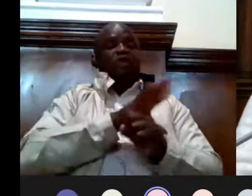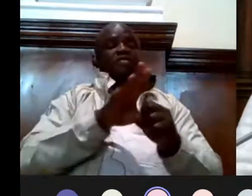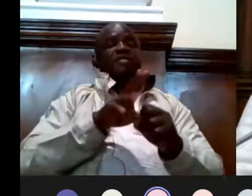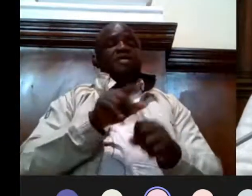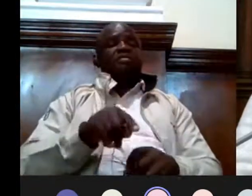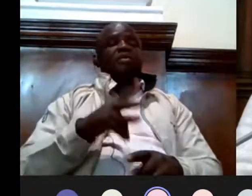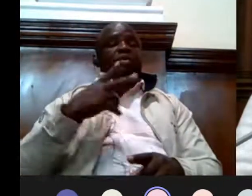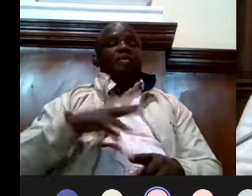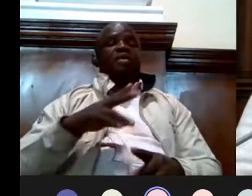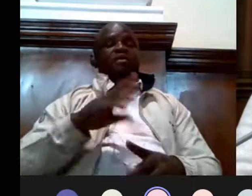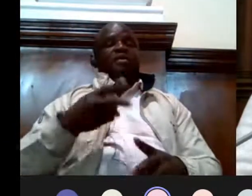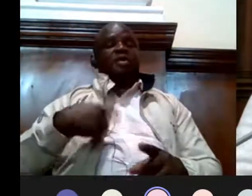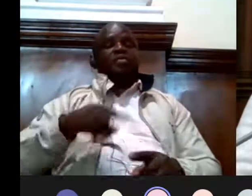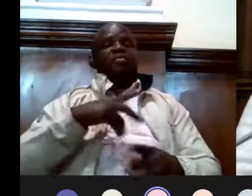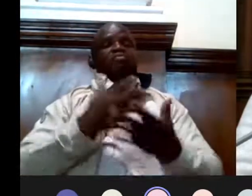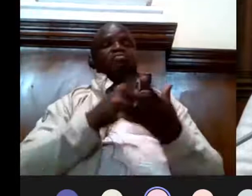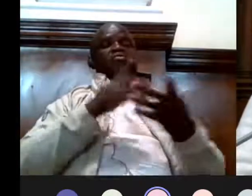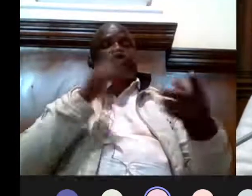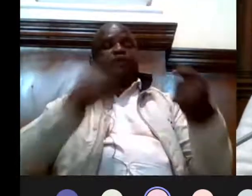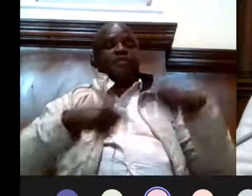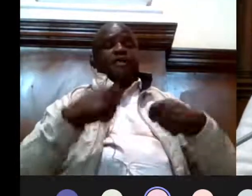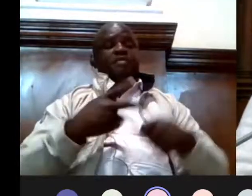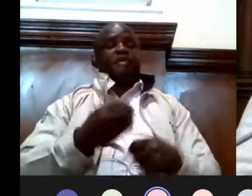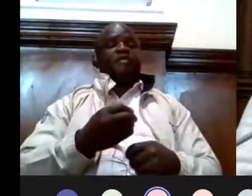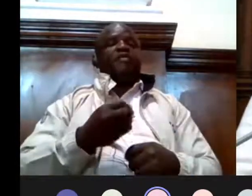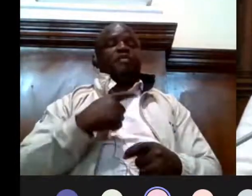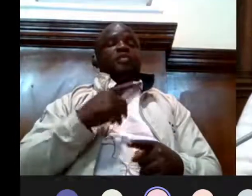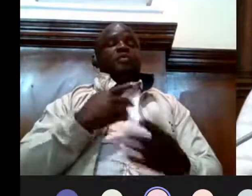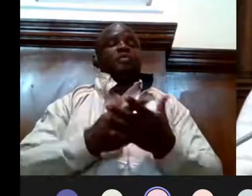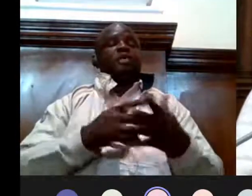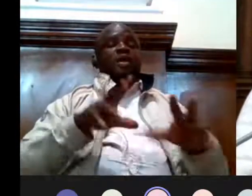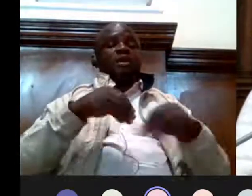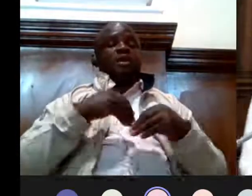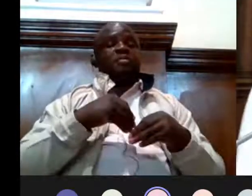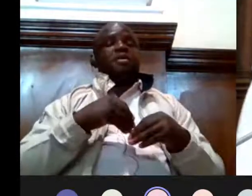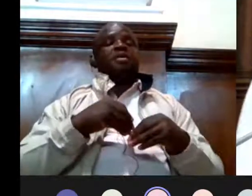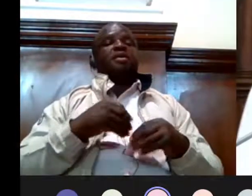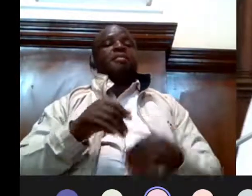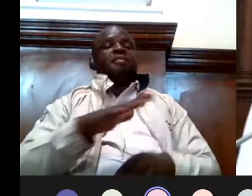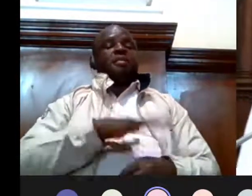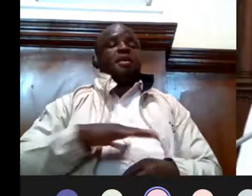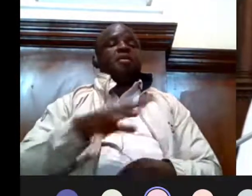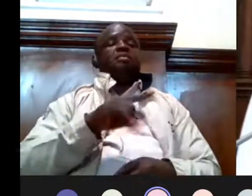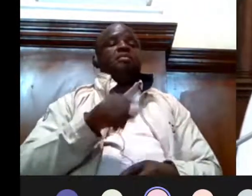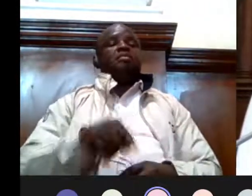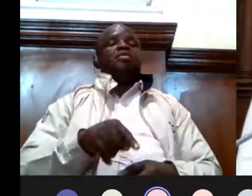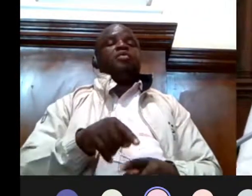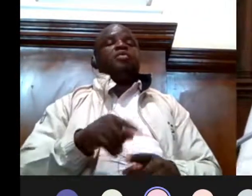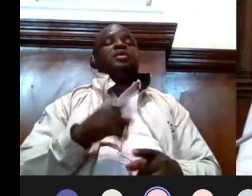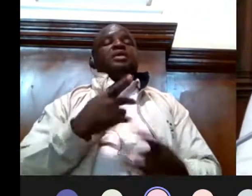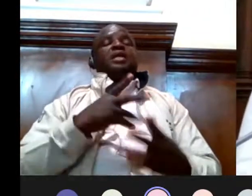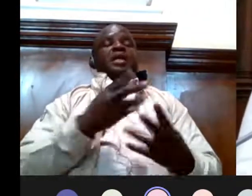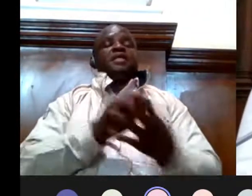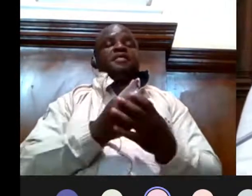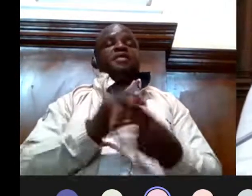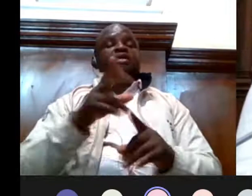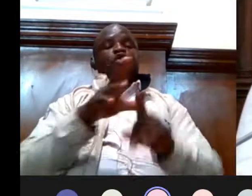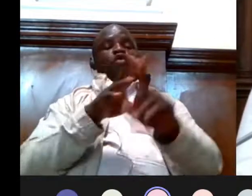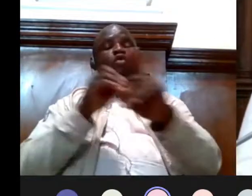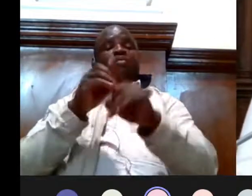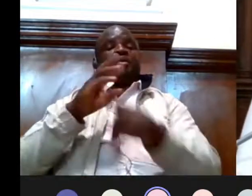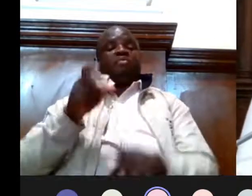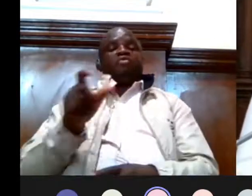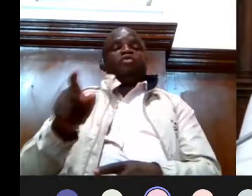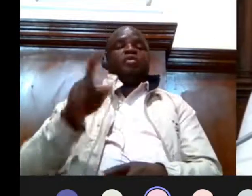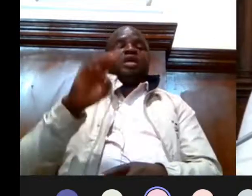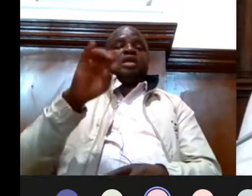and adaptive to the character of the life modeled by Sharp Matlake. We need to